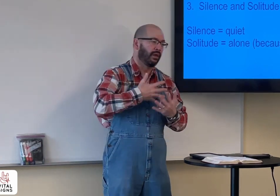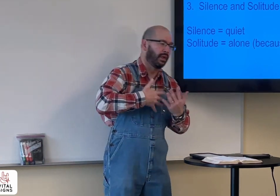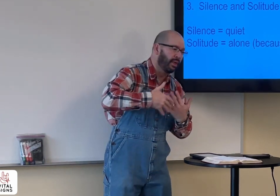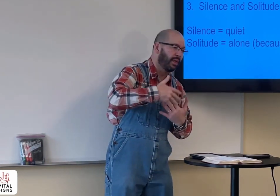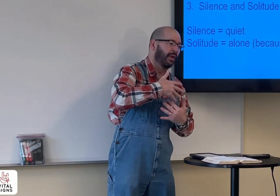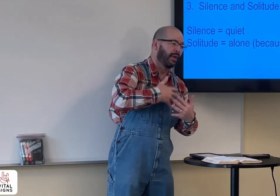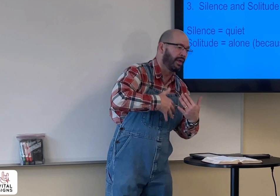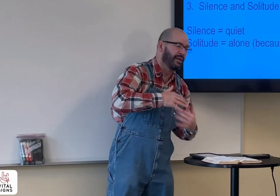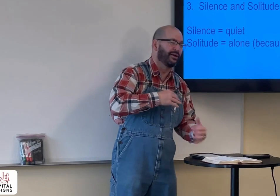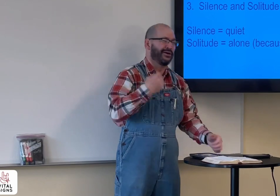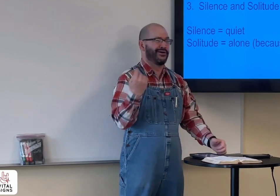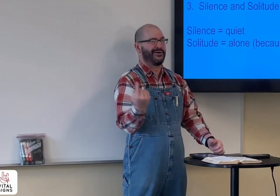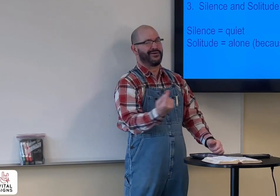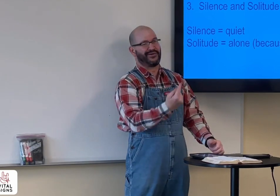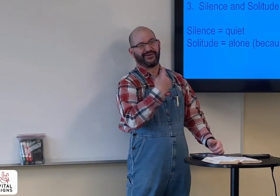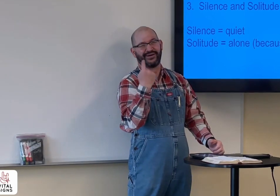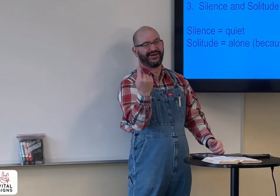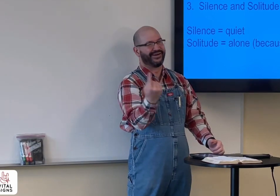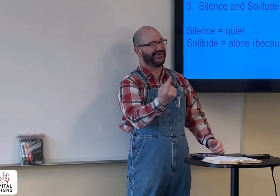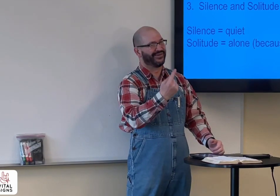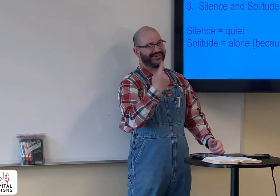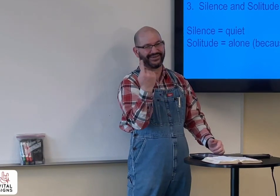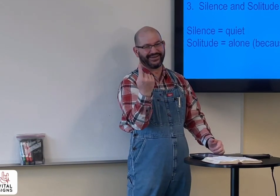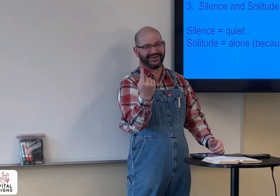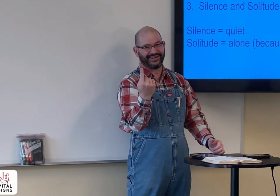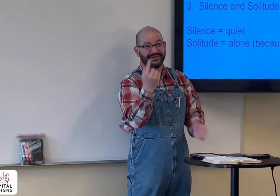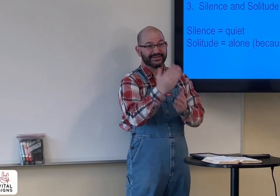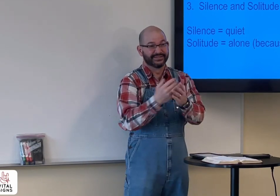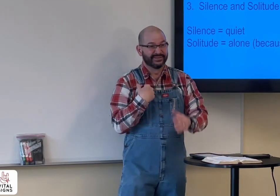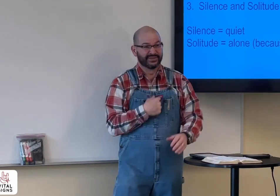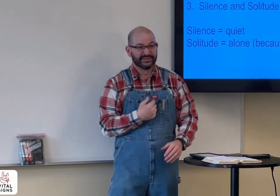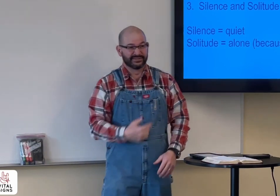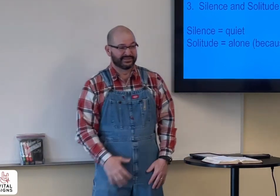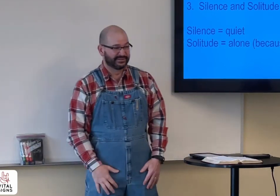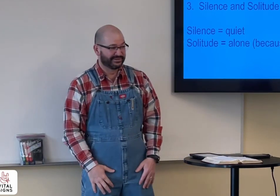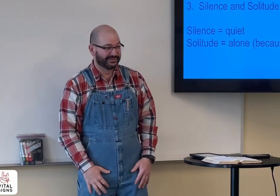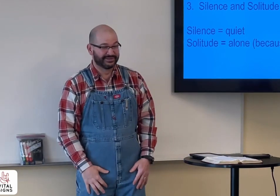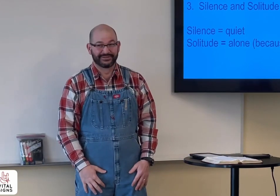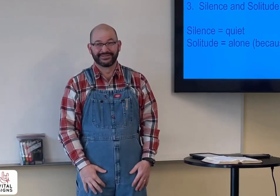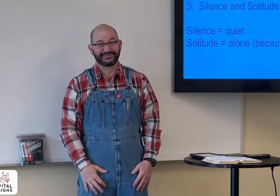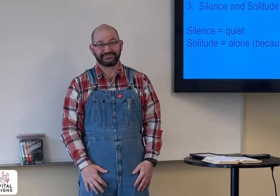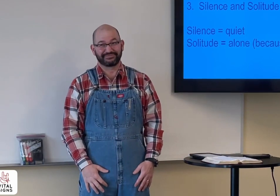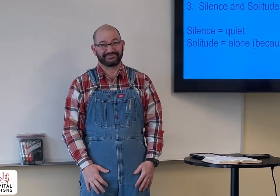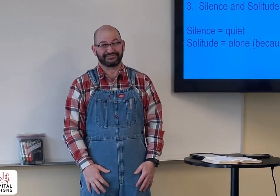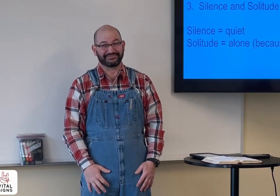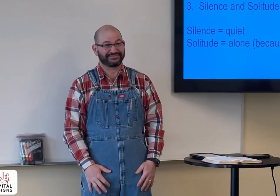they enjoy being around people all the time. Yeah. It's like, not me. No.